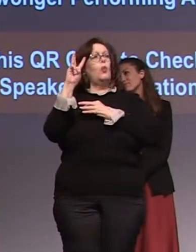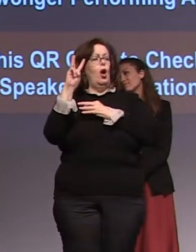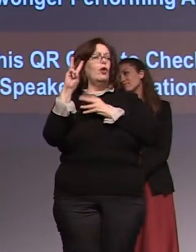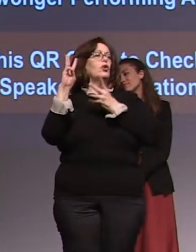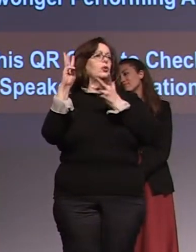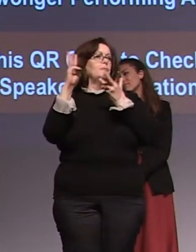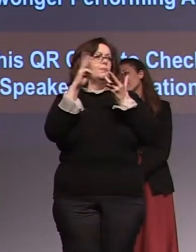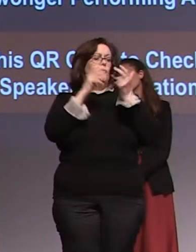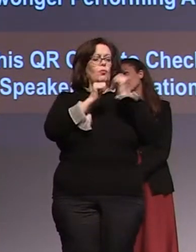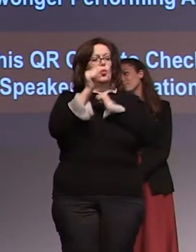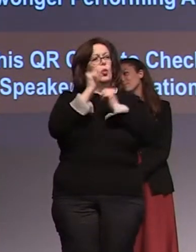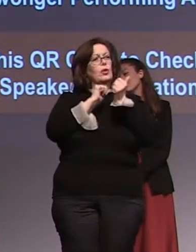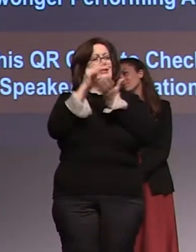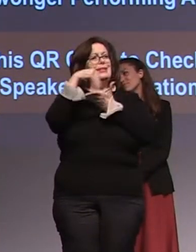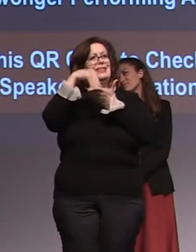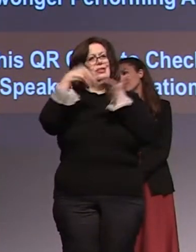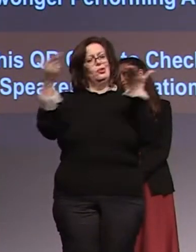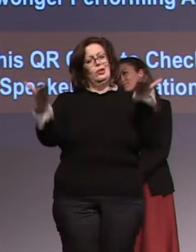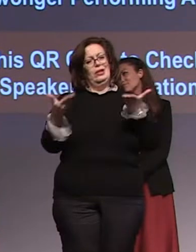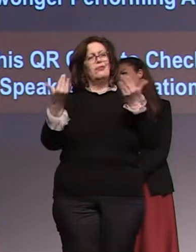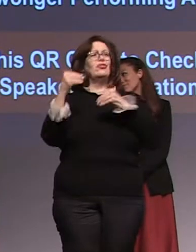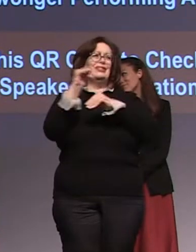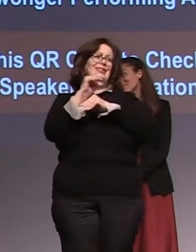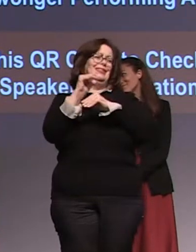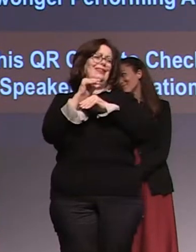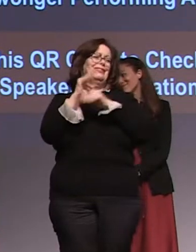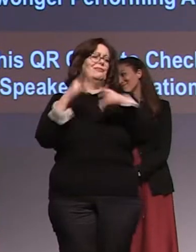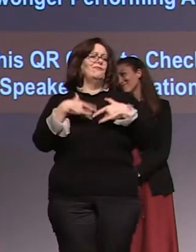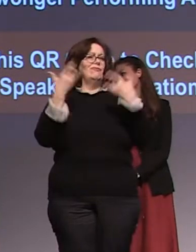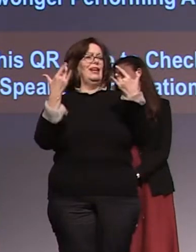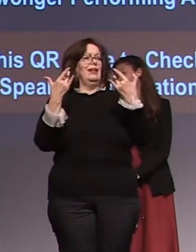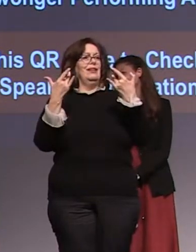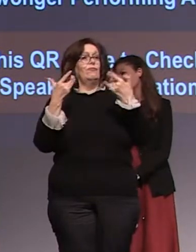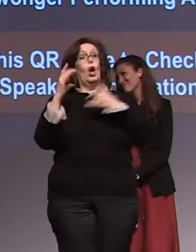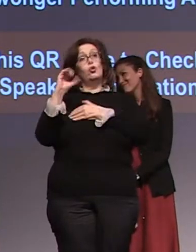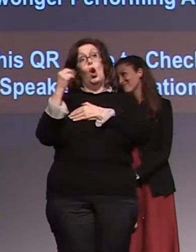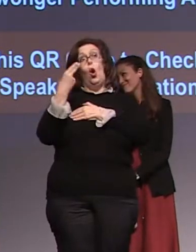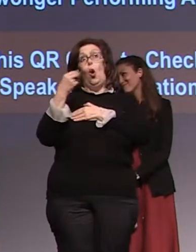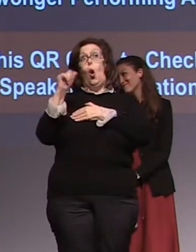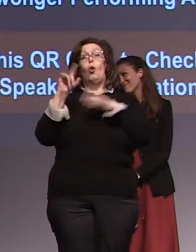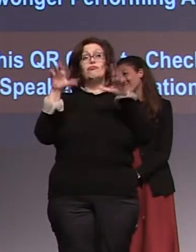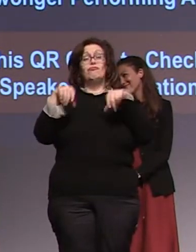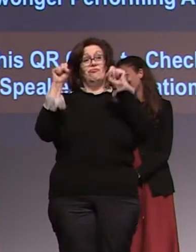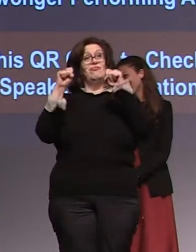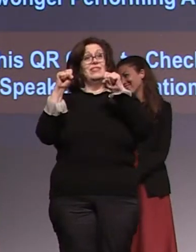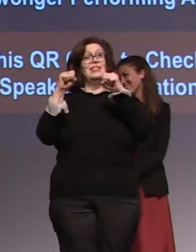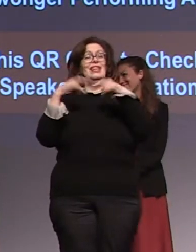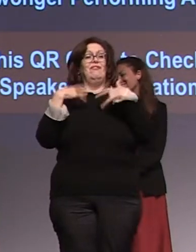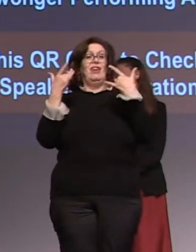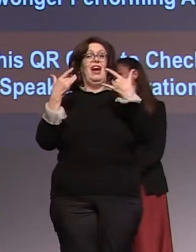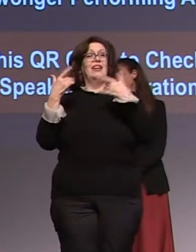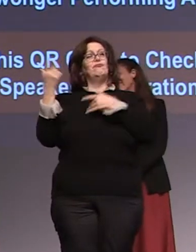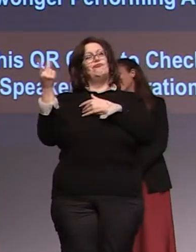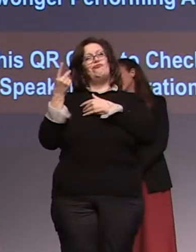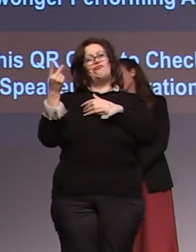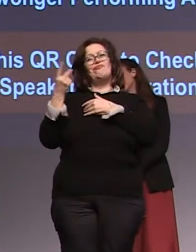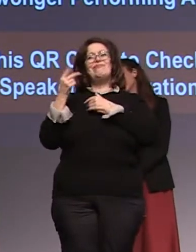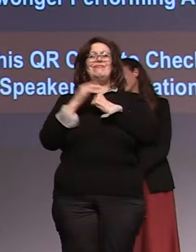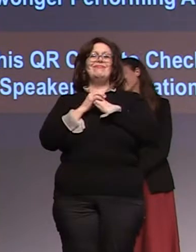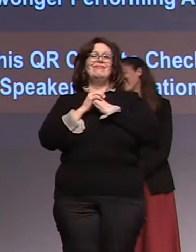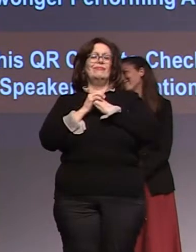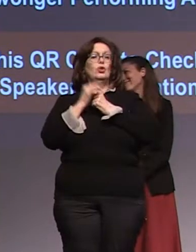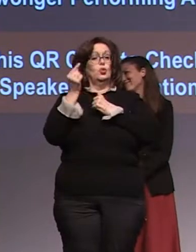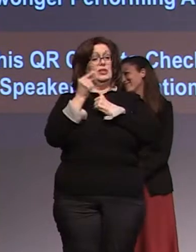for this event this evening. And as co-host of the event with us, among the co-hosts, is Greenville